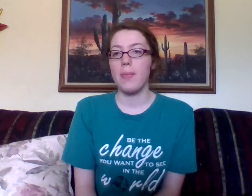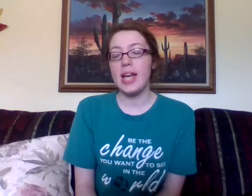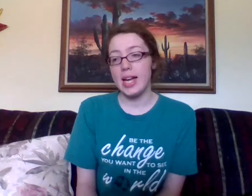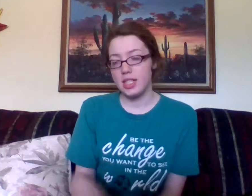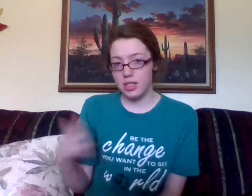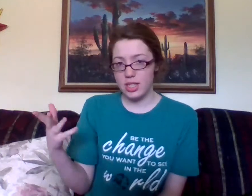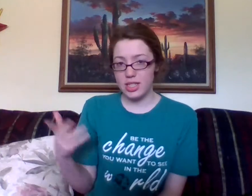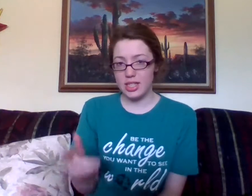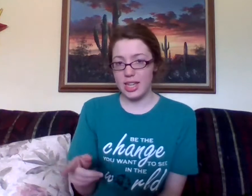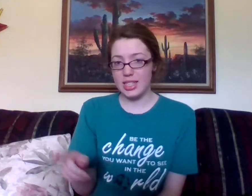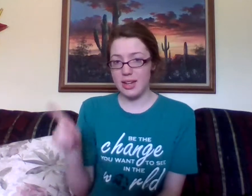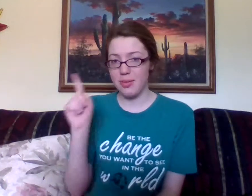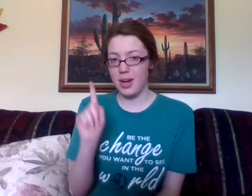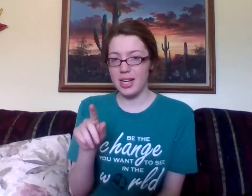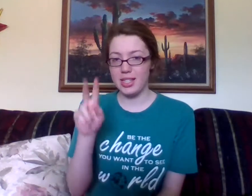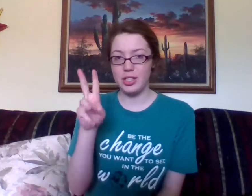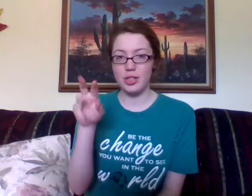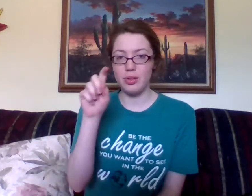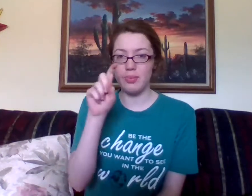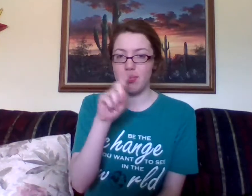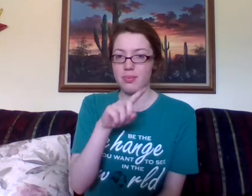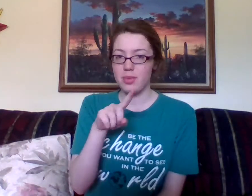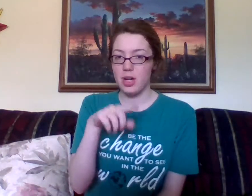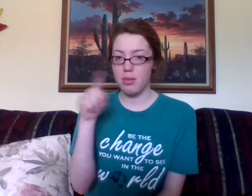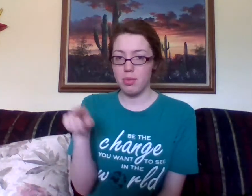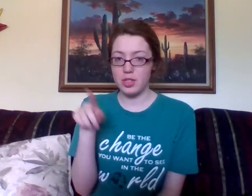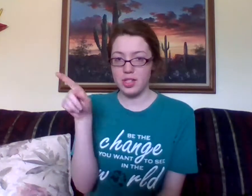Yeah, so statistically it's like 1-2%